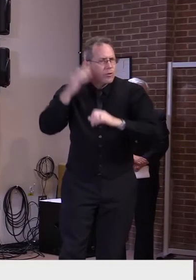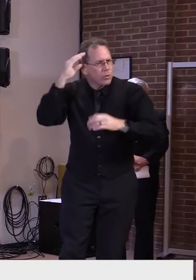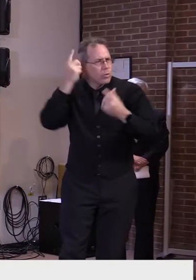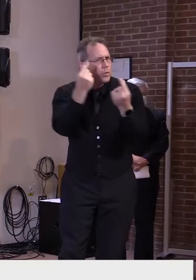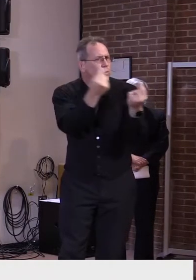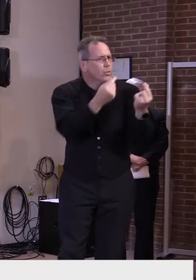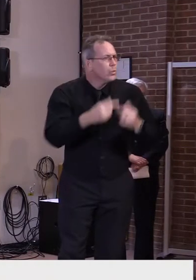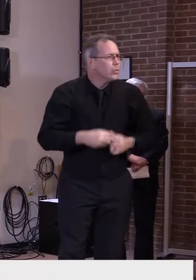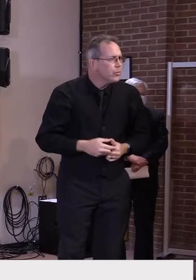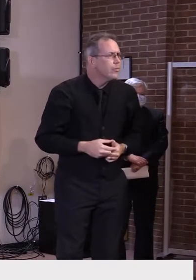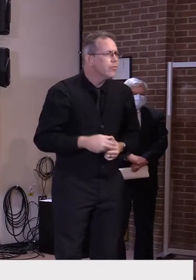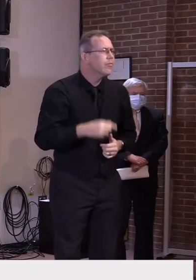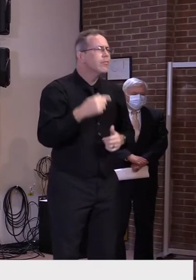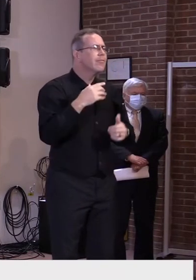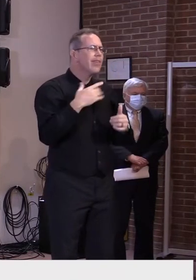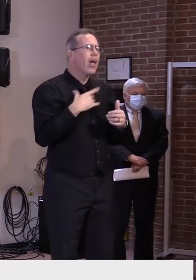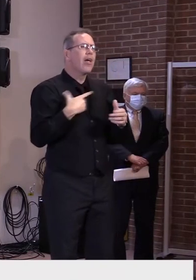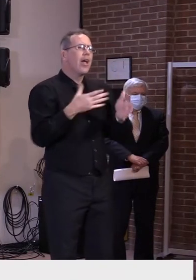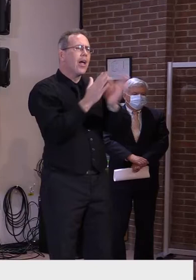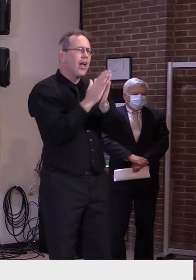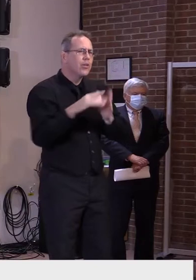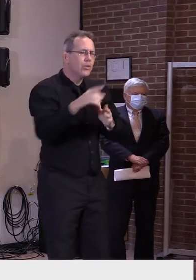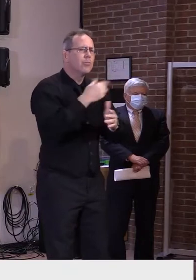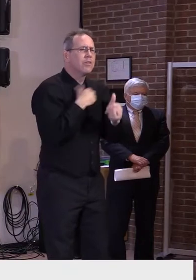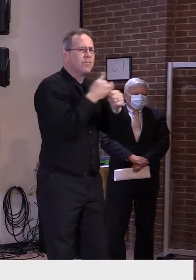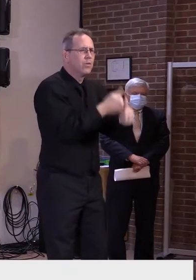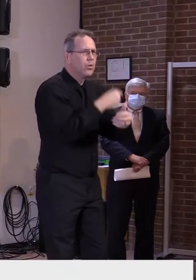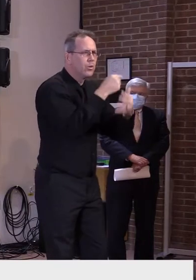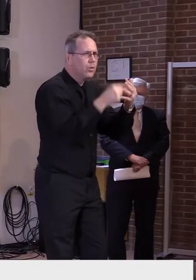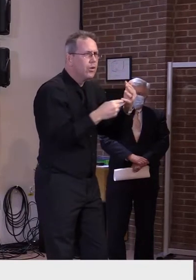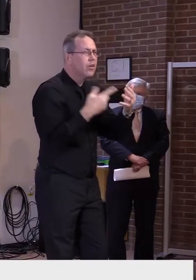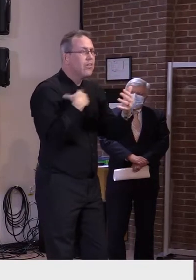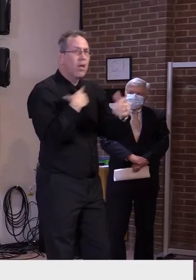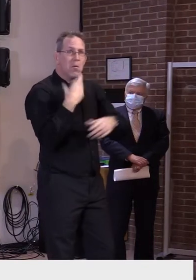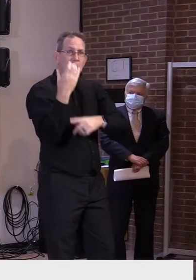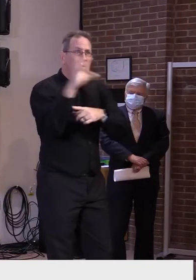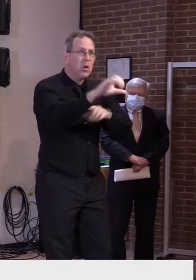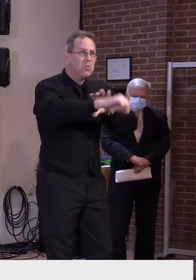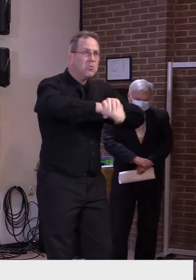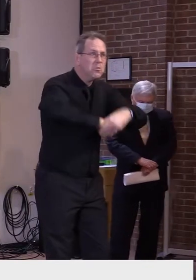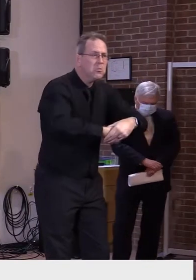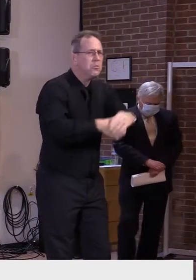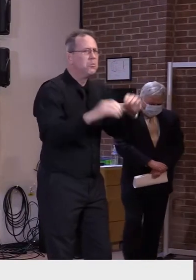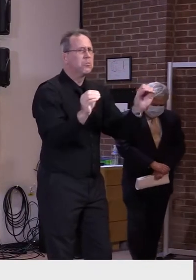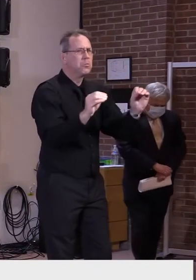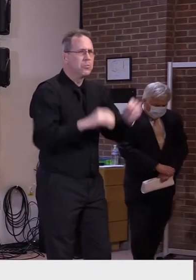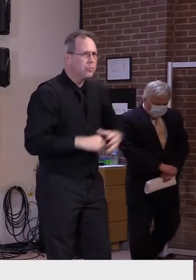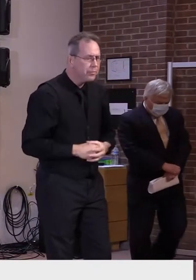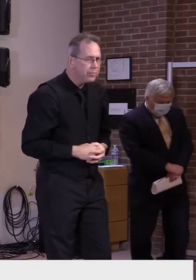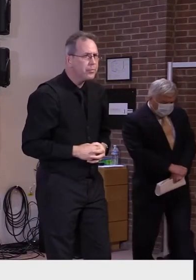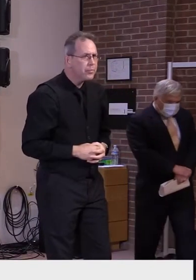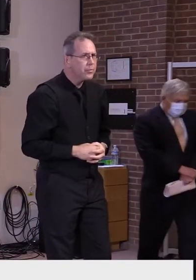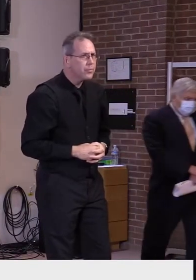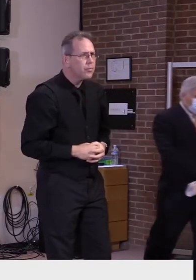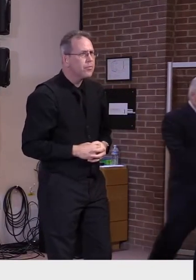them to take without mandates. With that, I'll now turn it over to Commissioner Pichek.